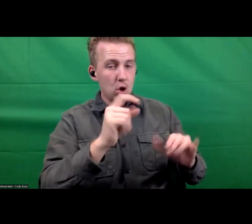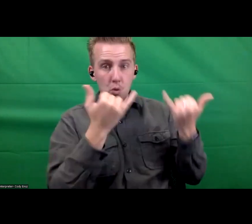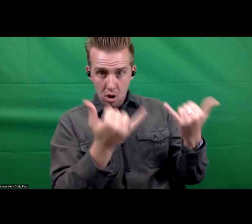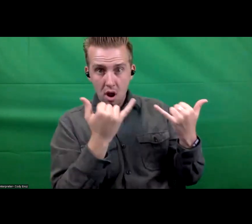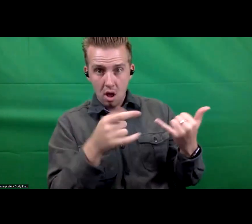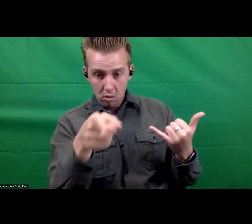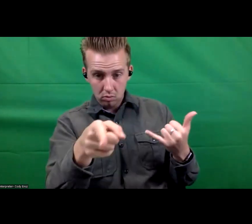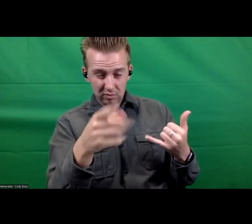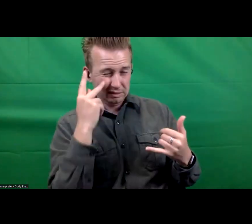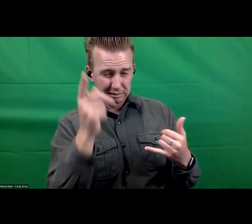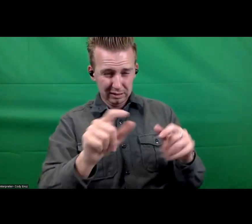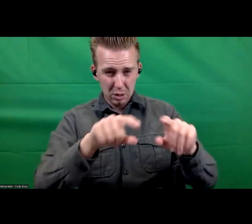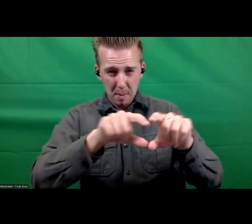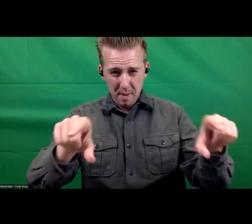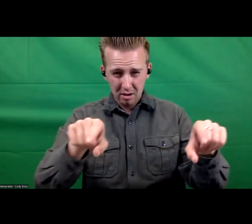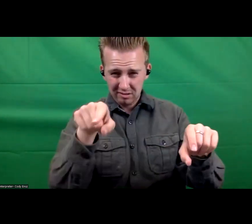Ask your questions now.